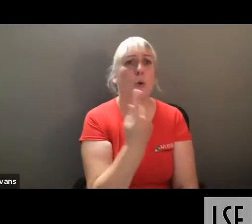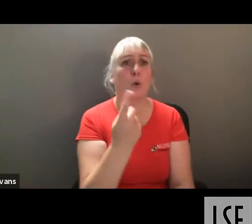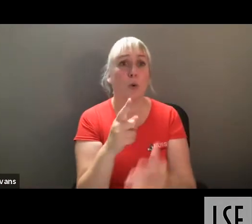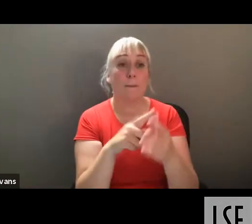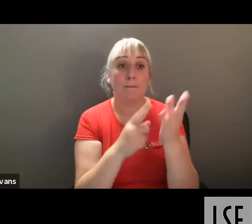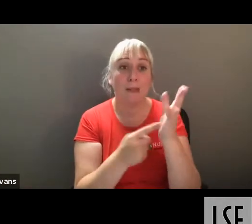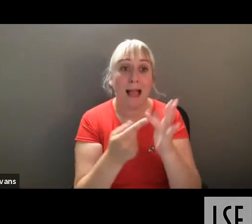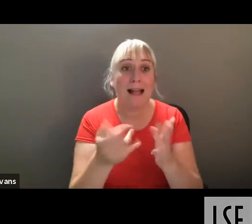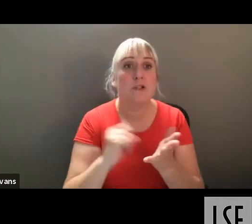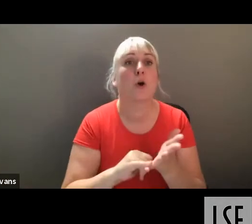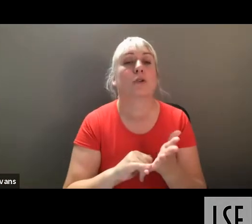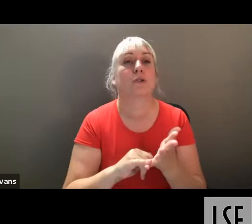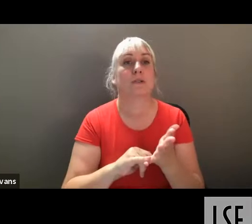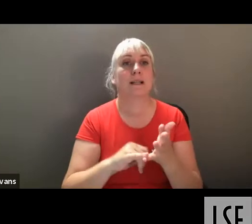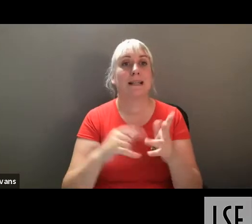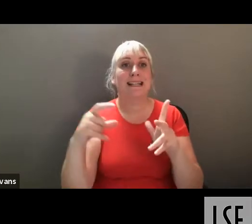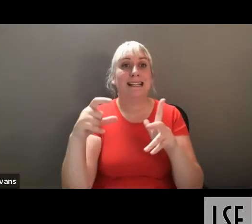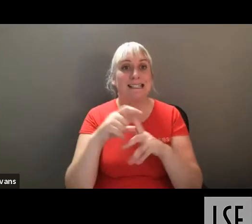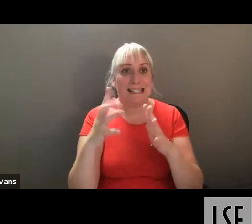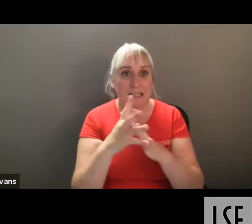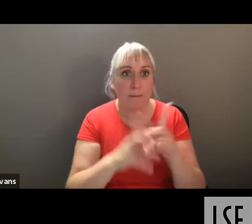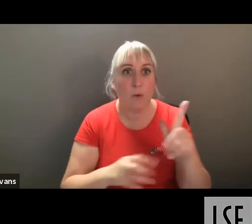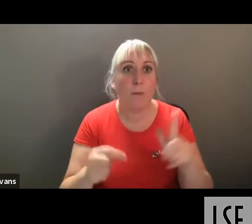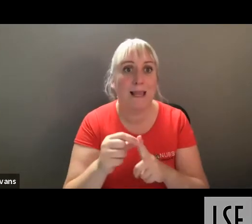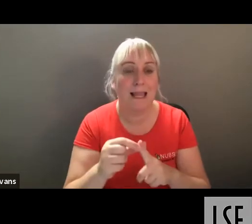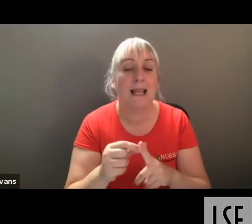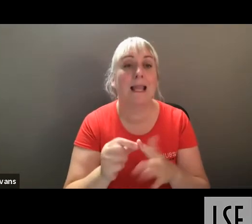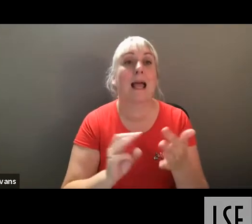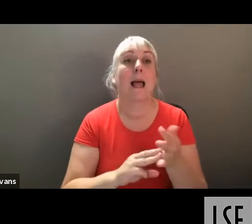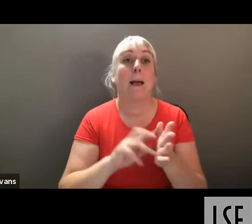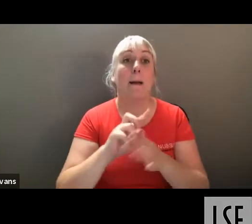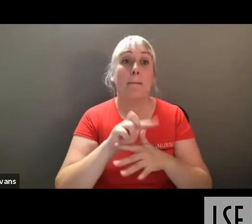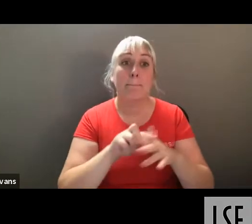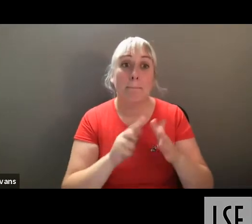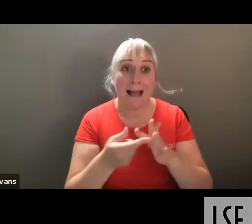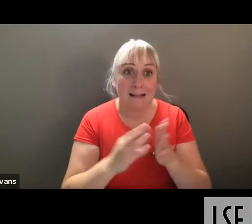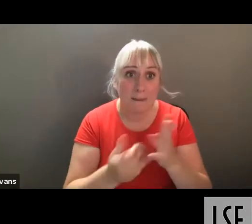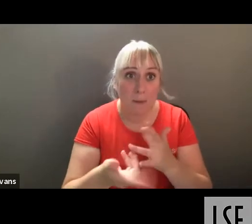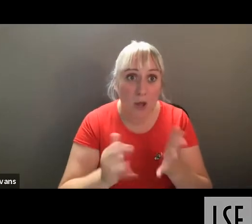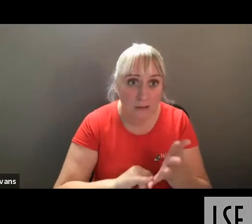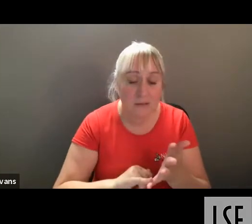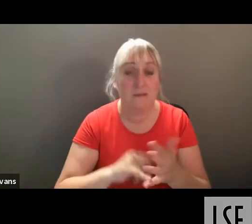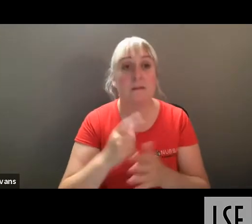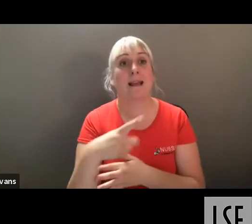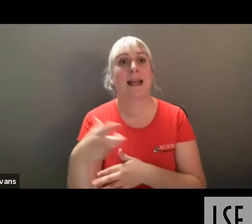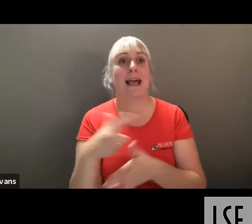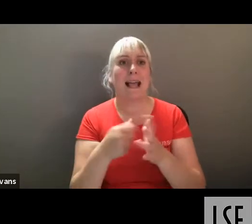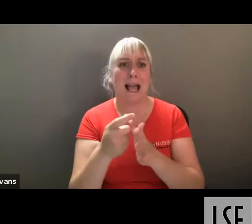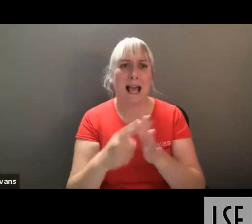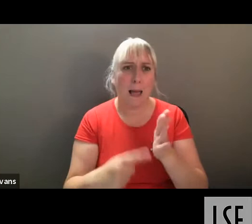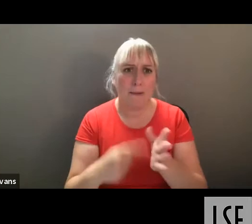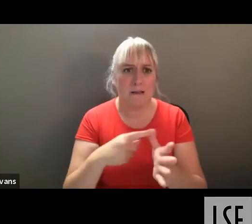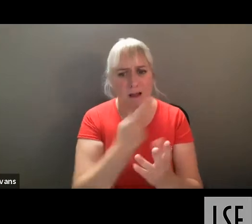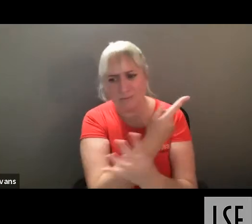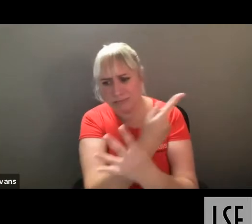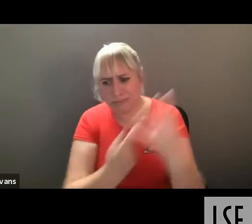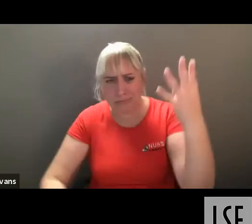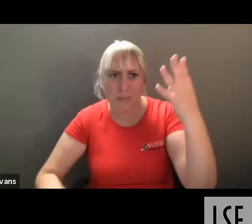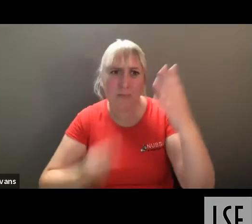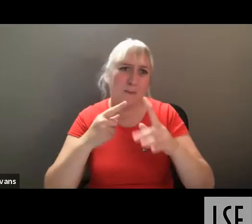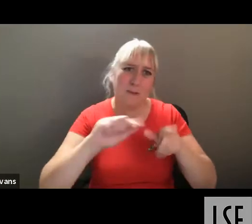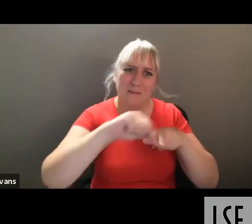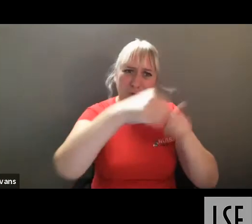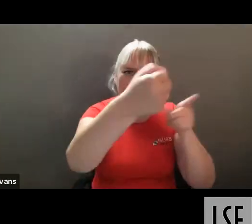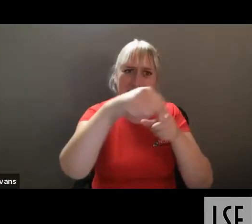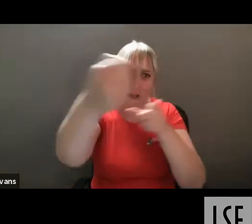DWP, Maximus, Capita. It's really refreshing to get to the point where we can